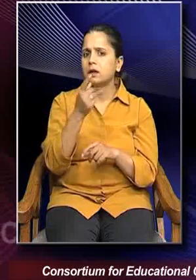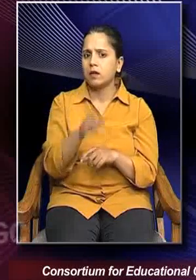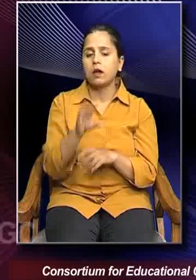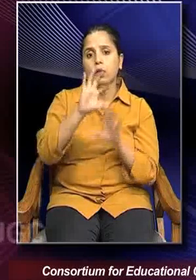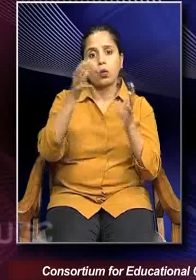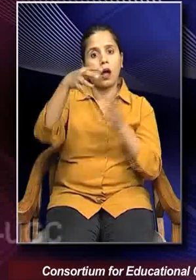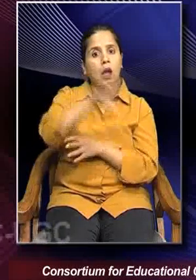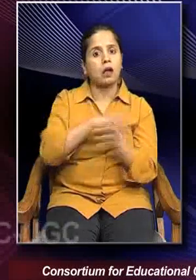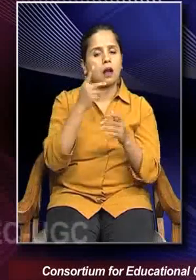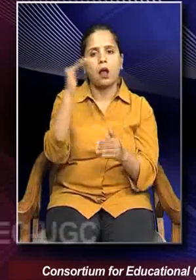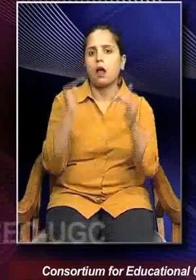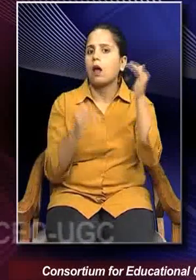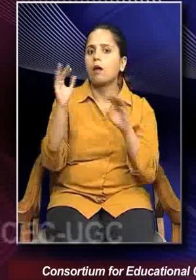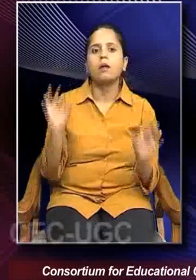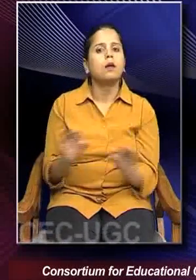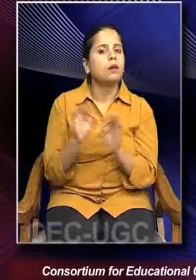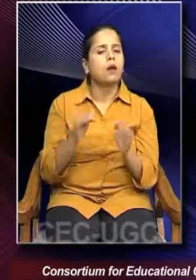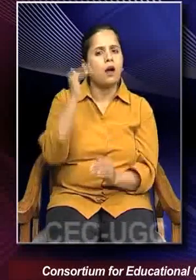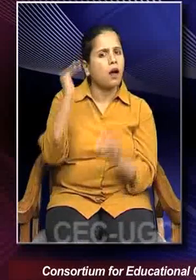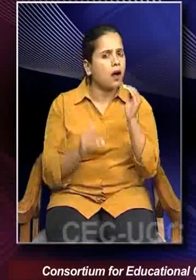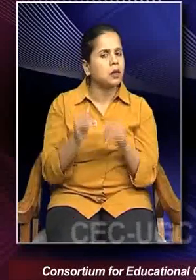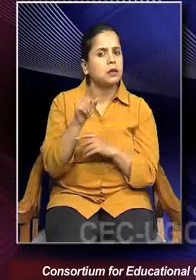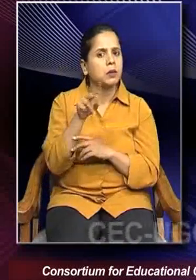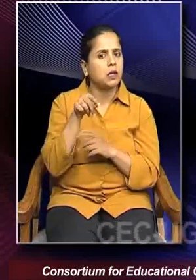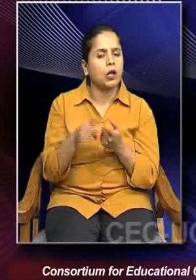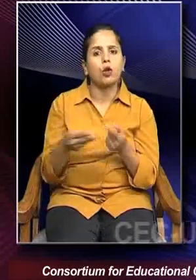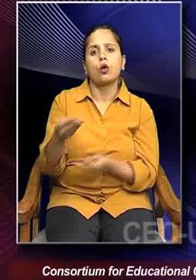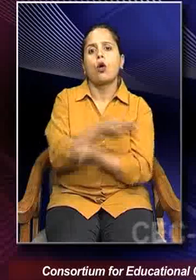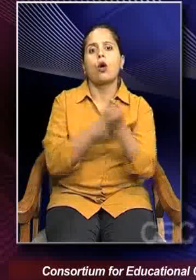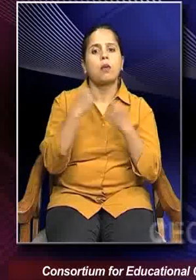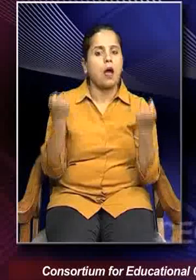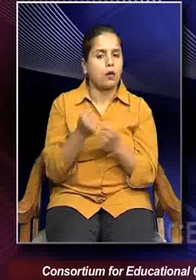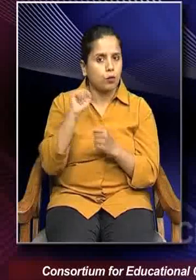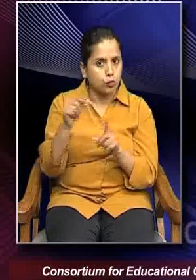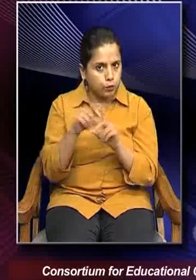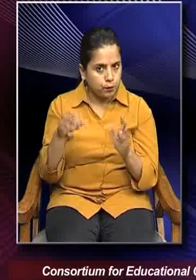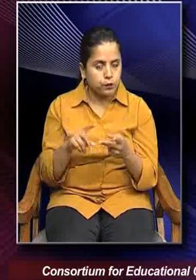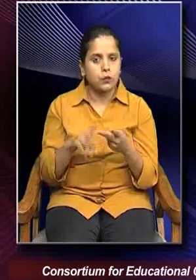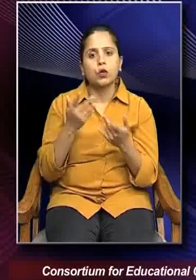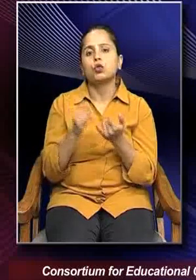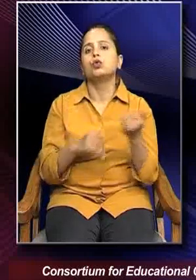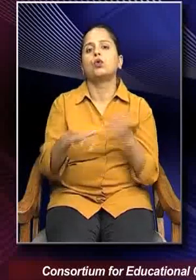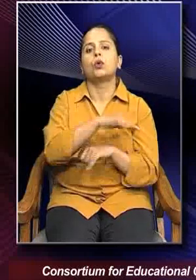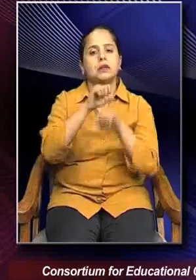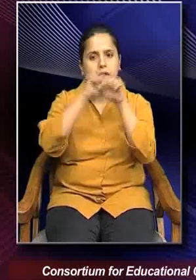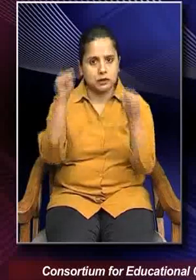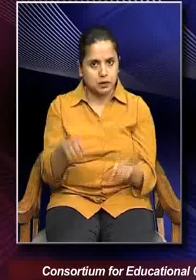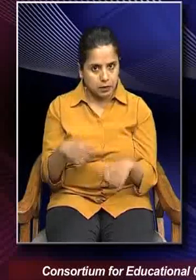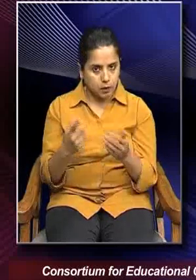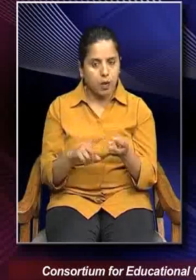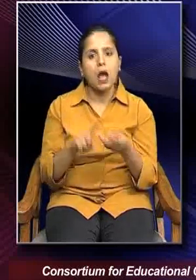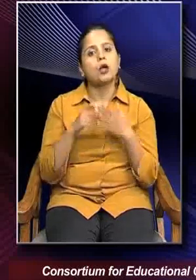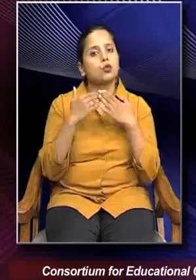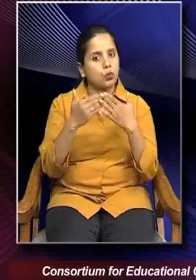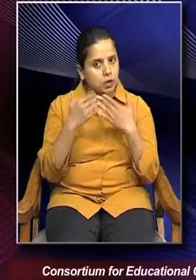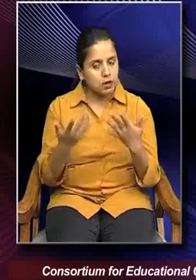are very unequal in terms of their economic activity, in terms of their social systems, in terms of their